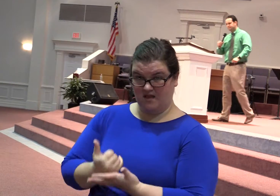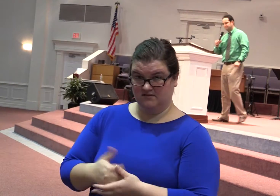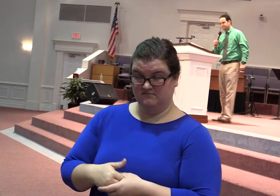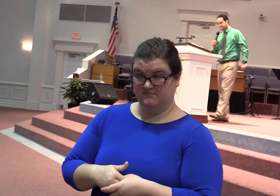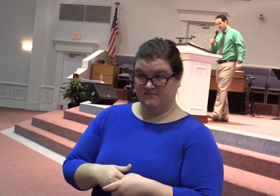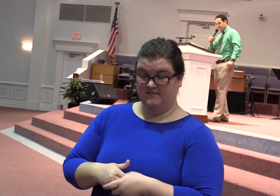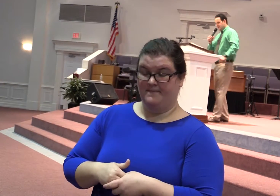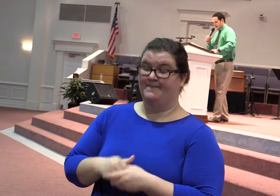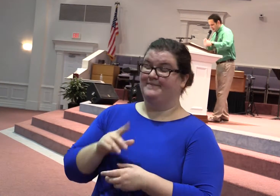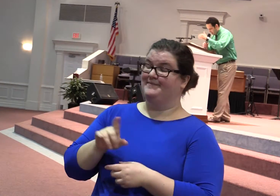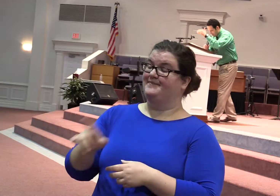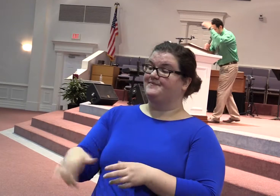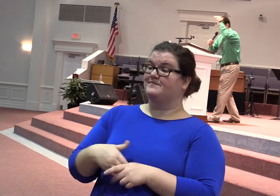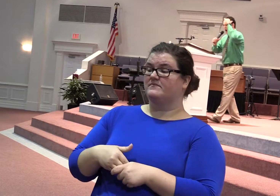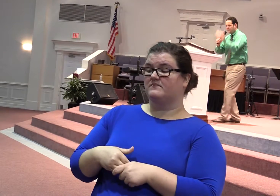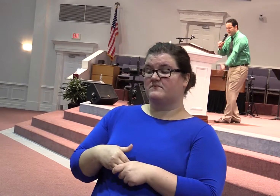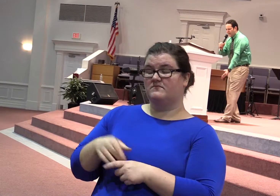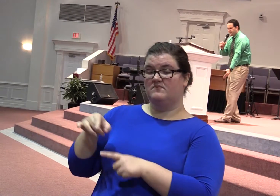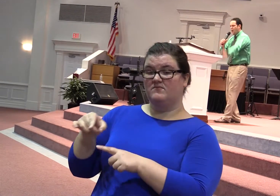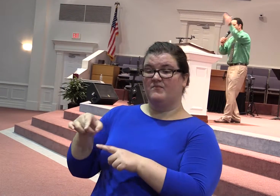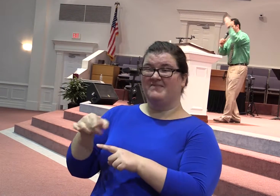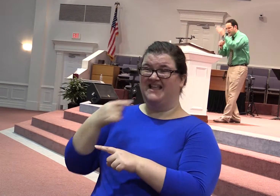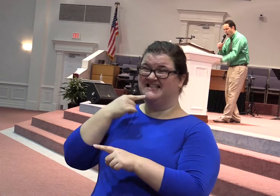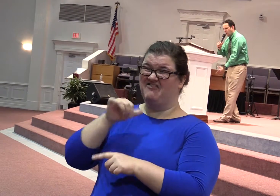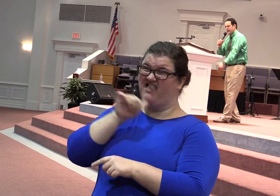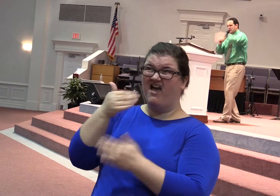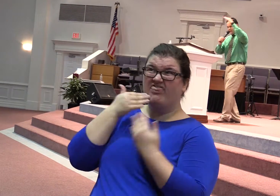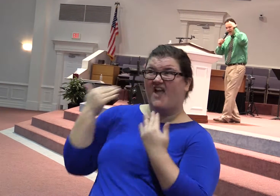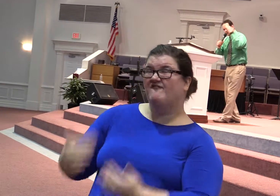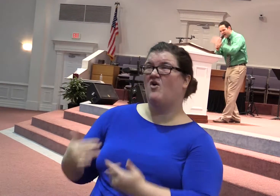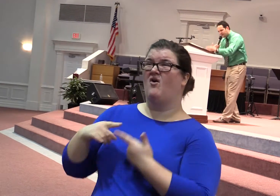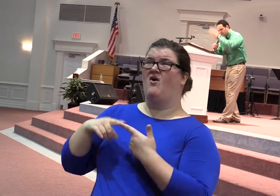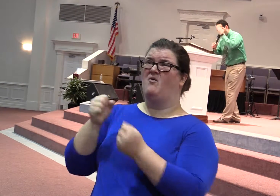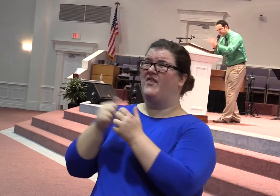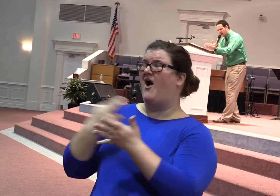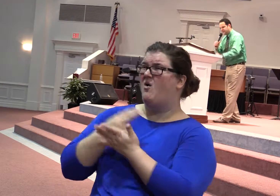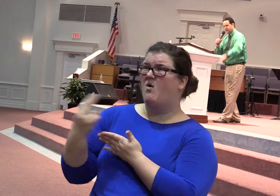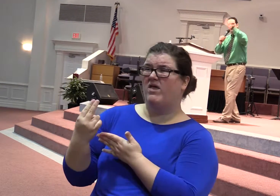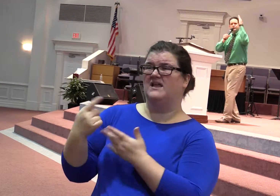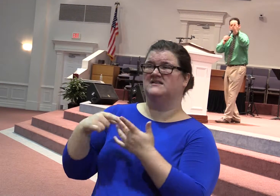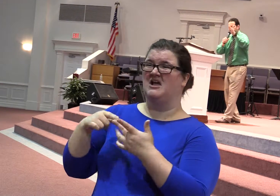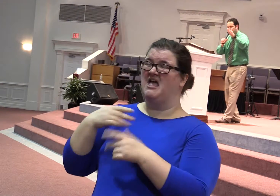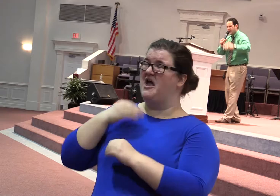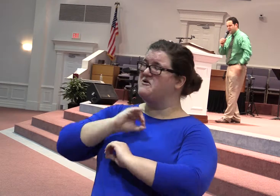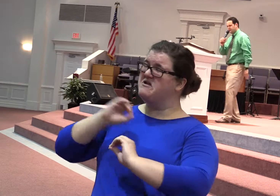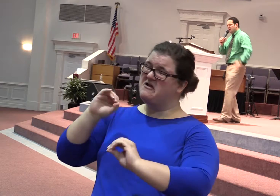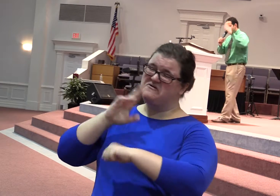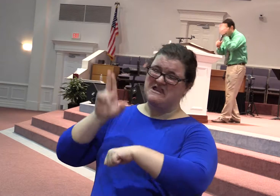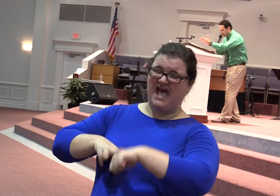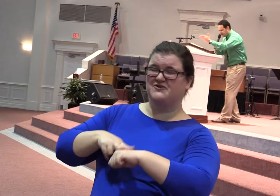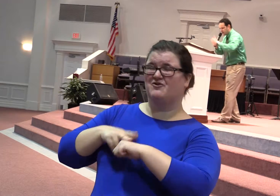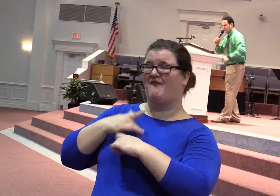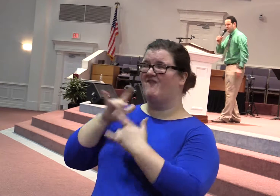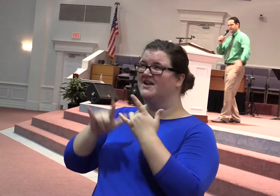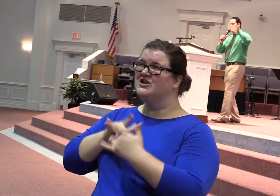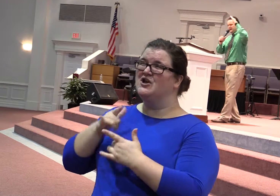right. They're going to be unthankful, unholy, without natural affection, truth breakers,